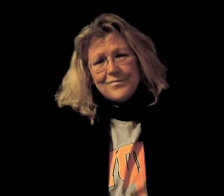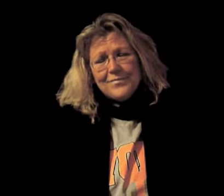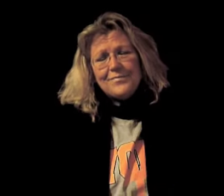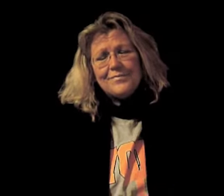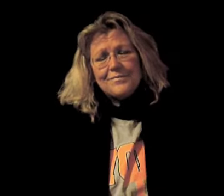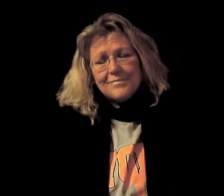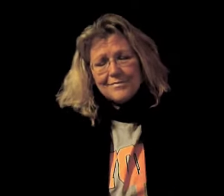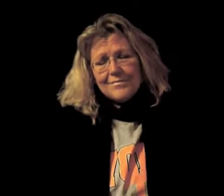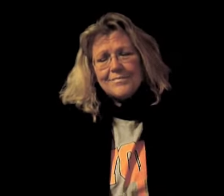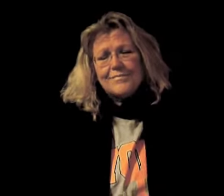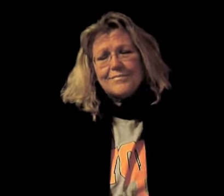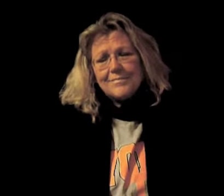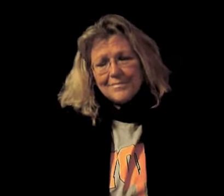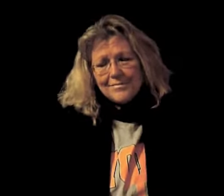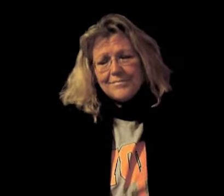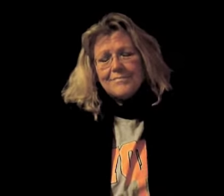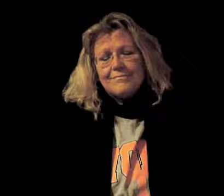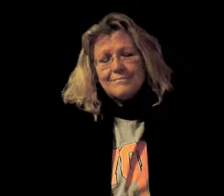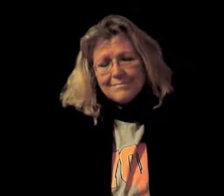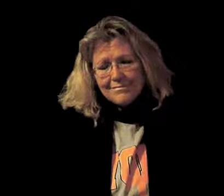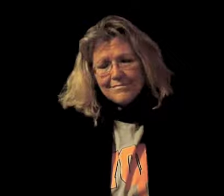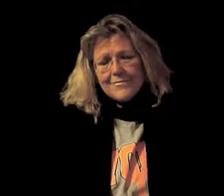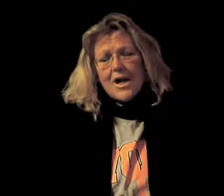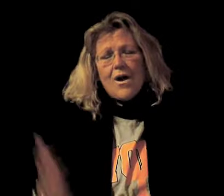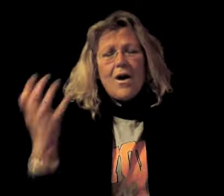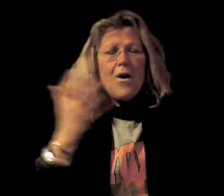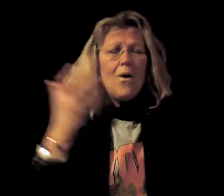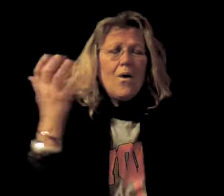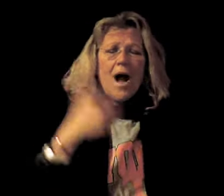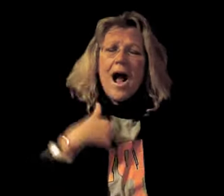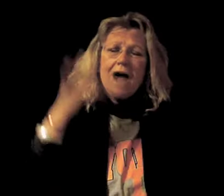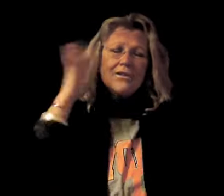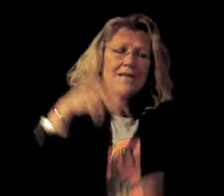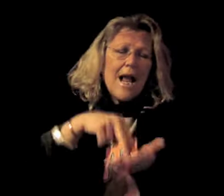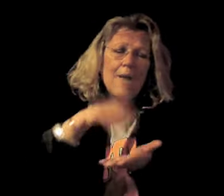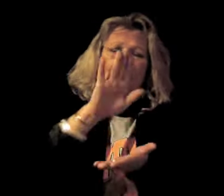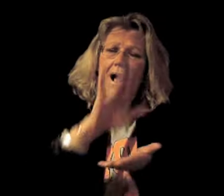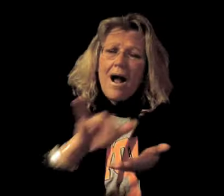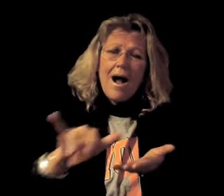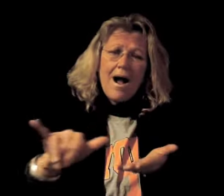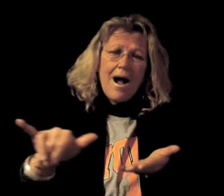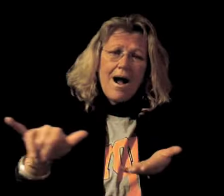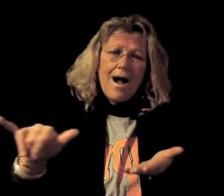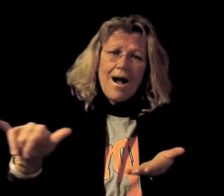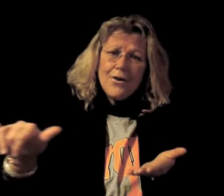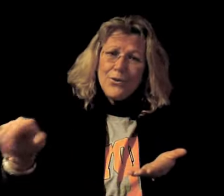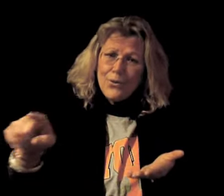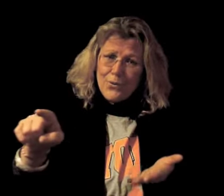Oh, I'll stand by you.